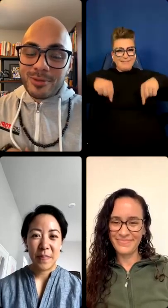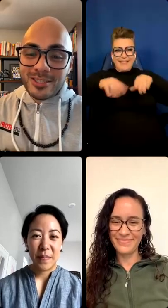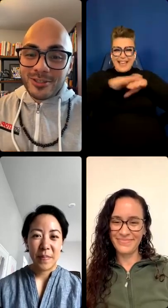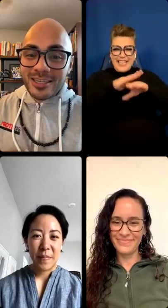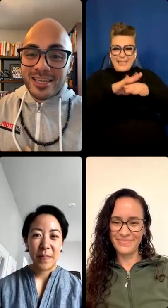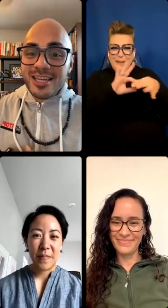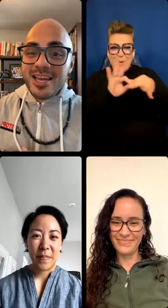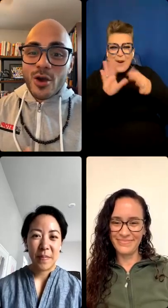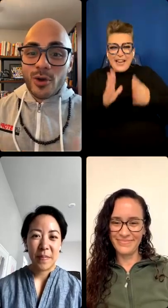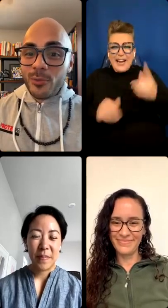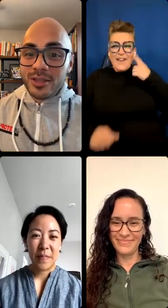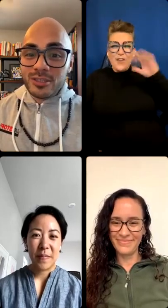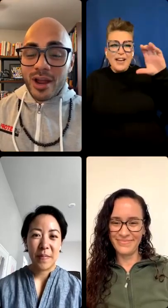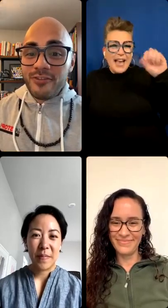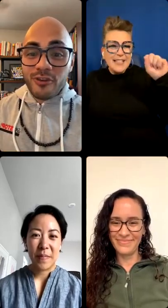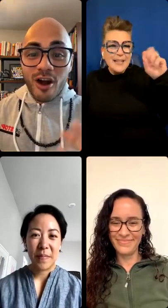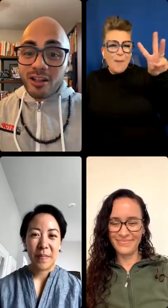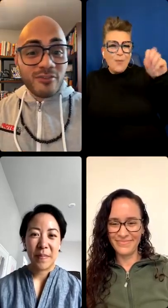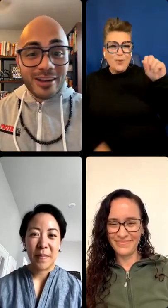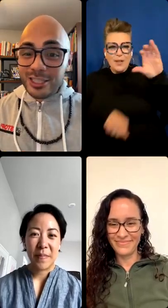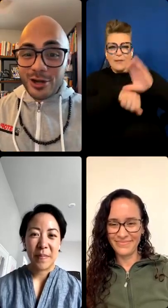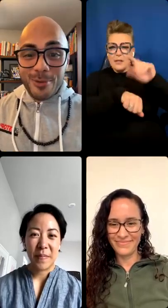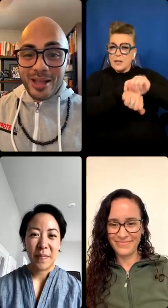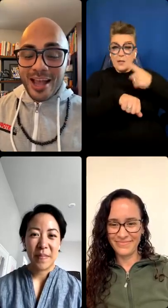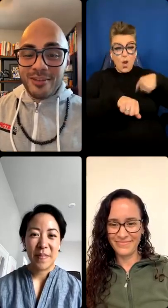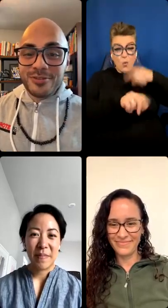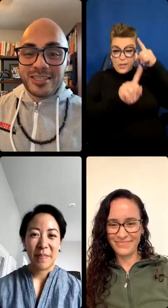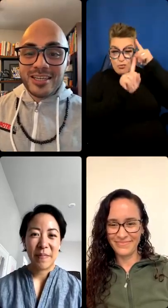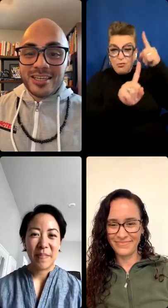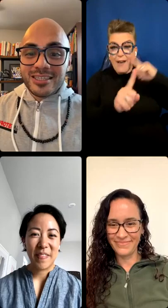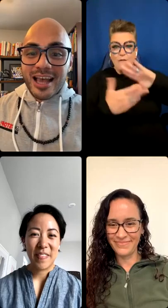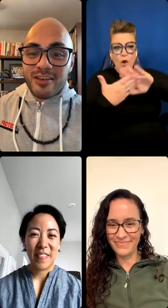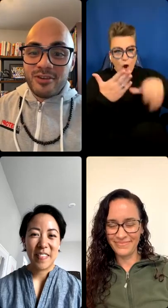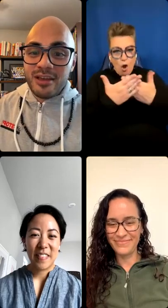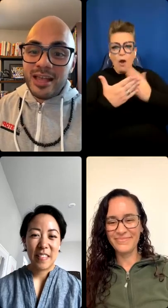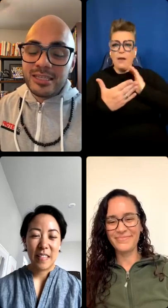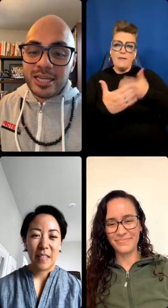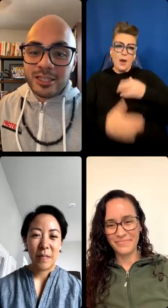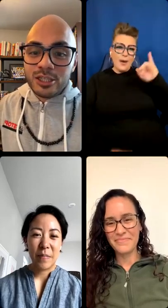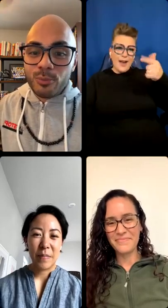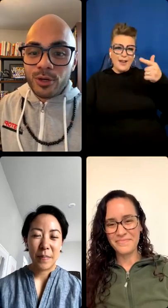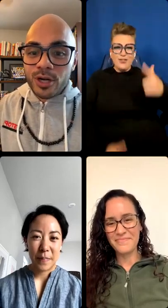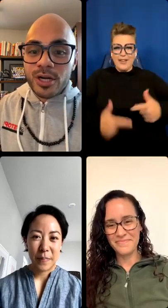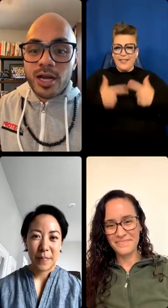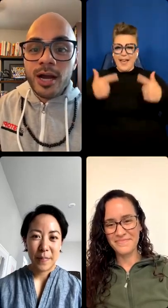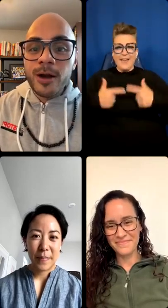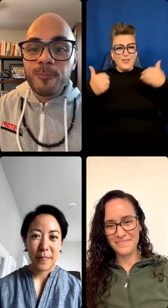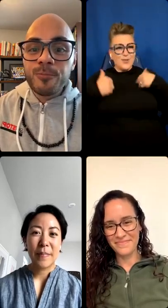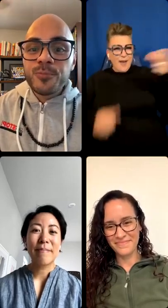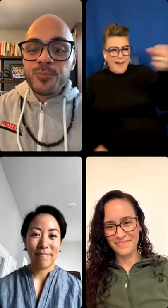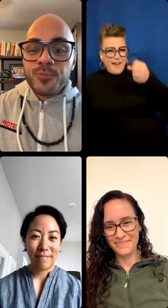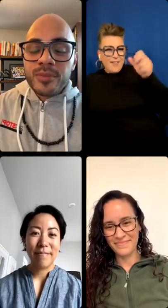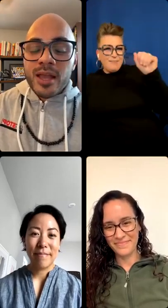Platforms Consulting, where we strive for all of our Instagram Lives to have a ASL interpreter.